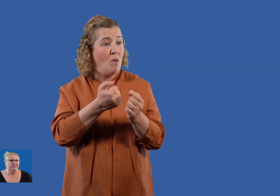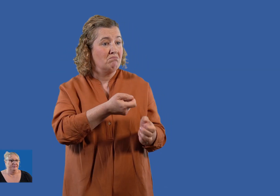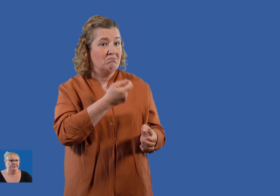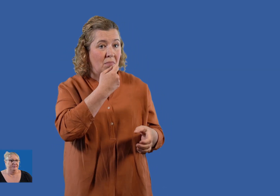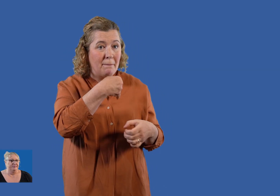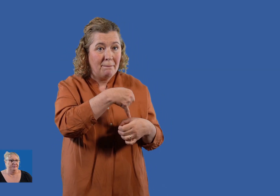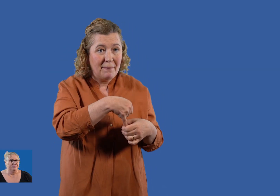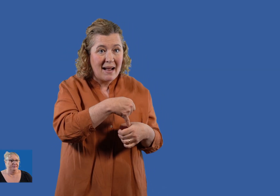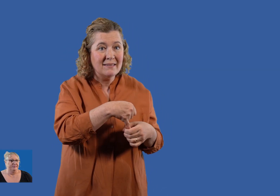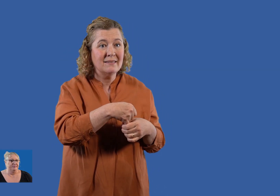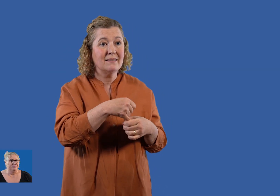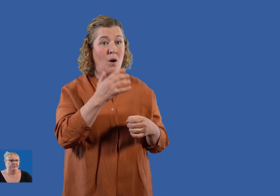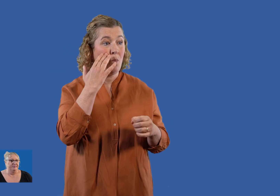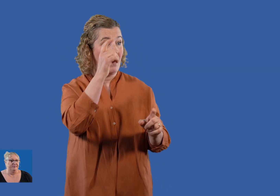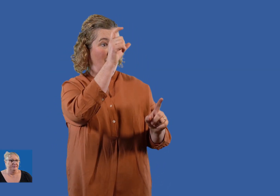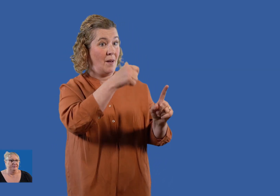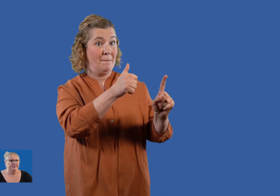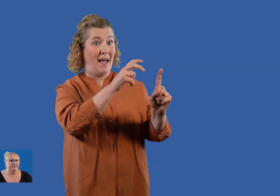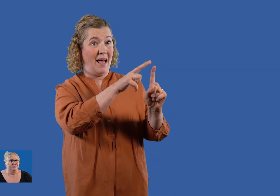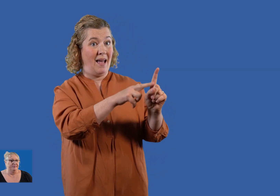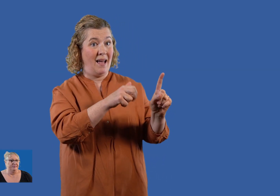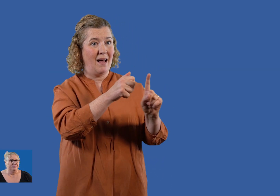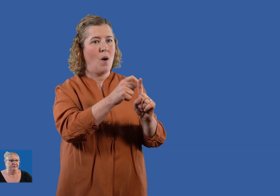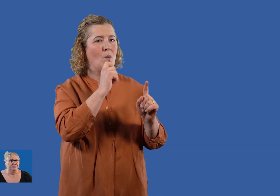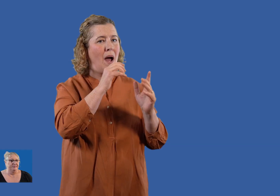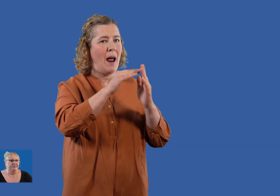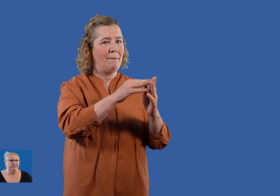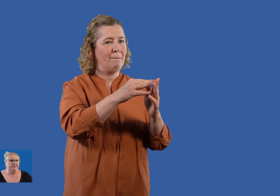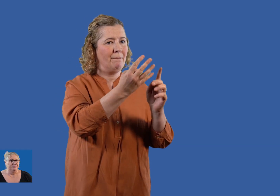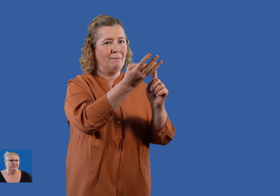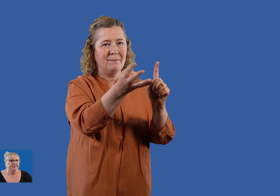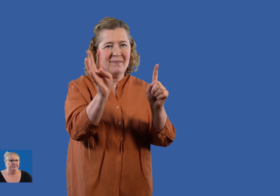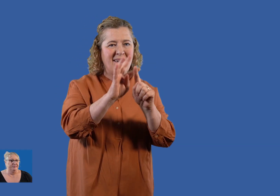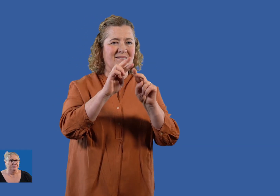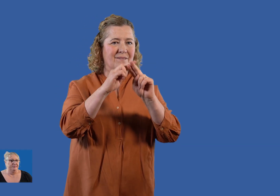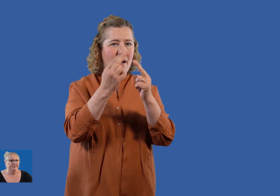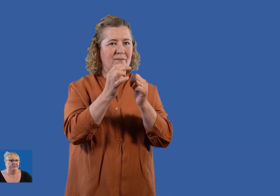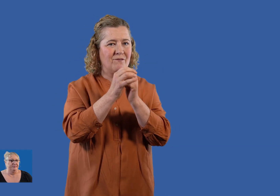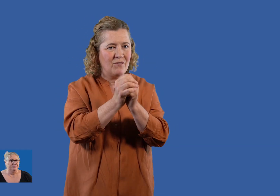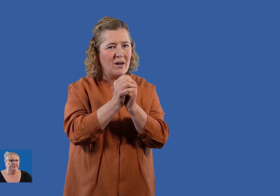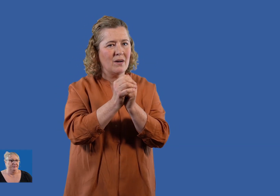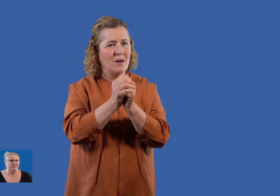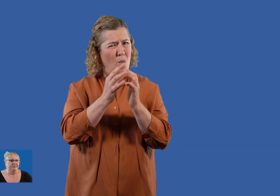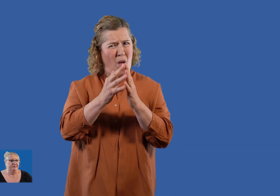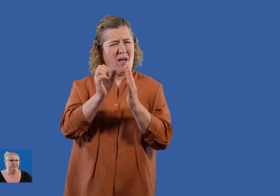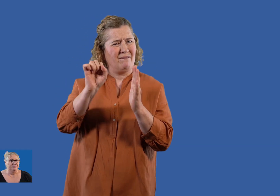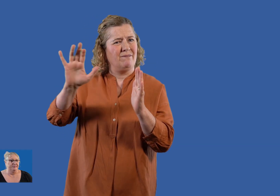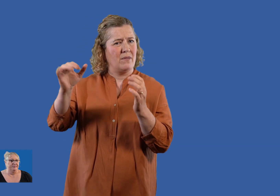some circumstances. Once they've been diagnosed, it's helpful they get support from family, friends and community